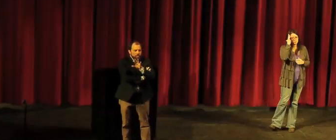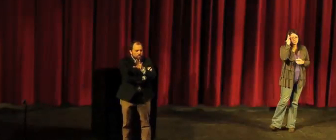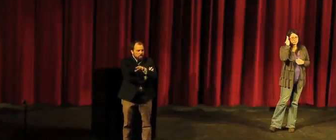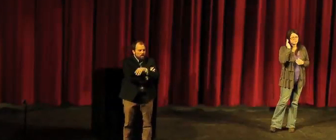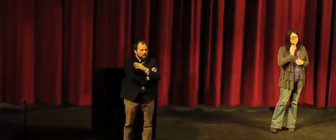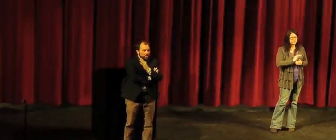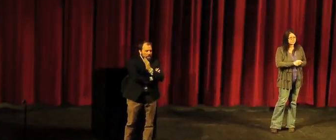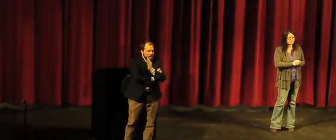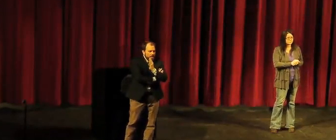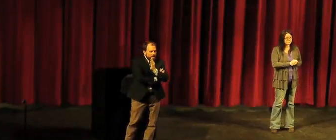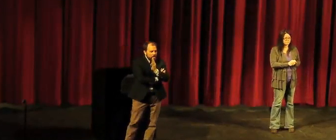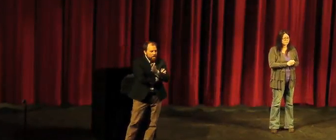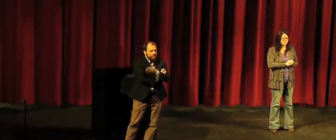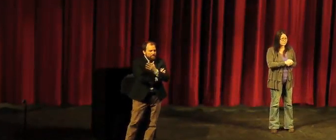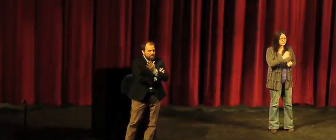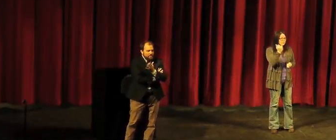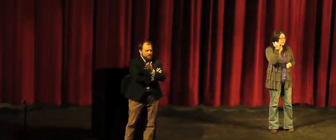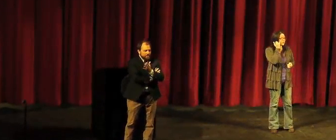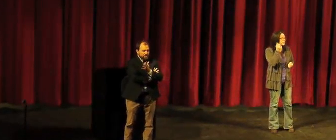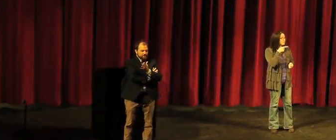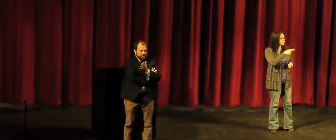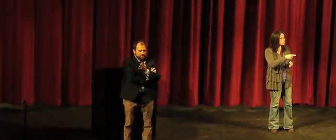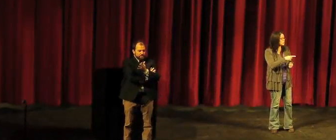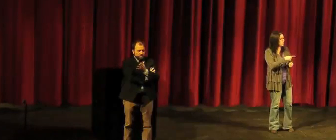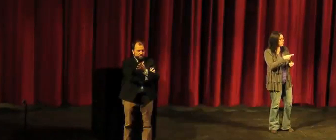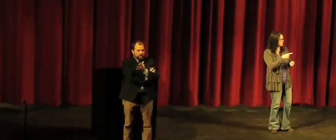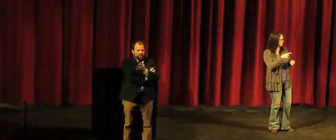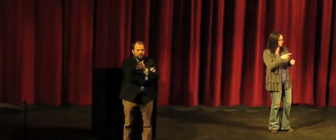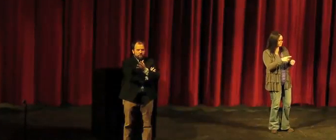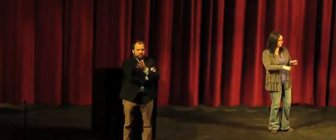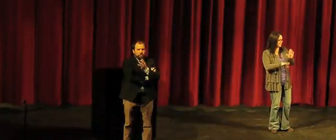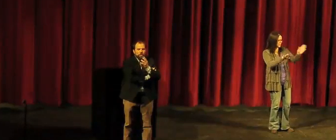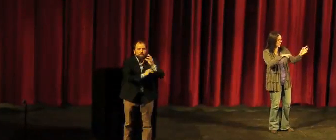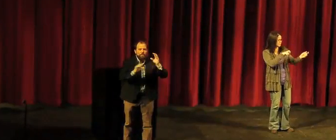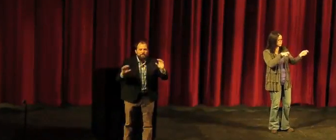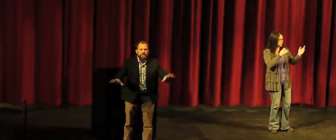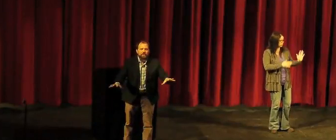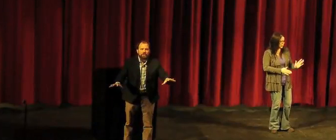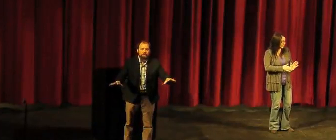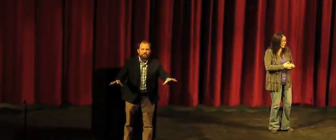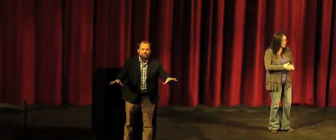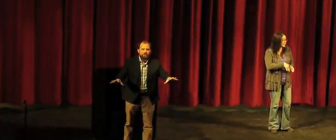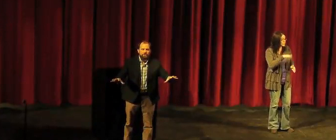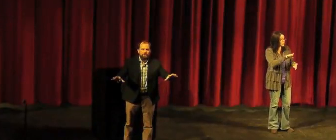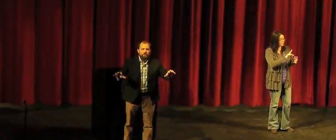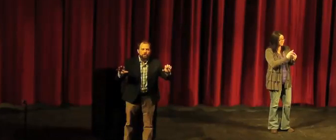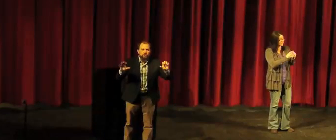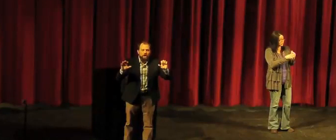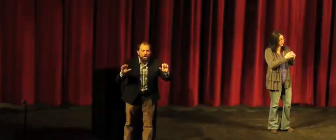If you are an accomplished musician, your fingers